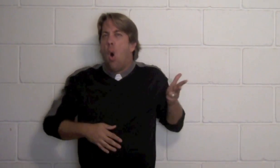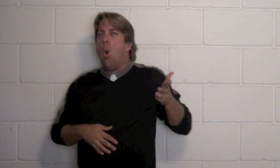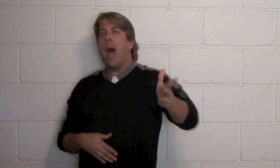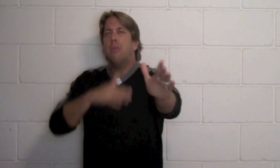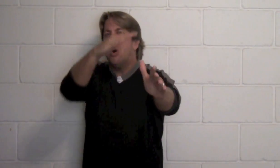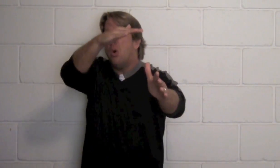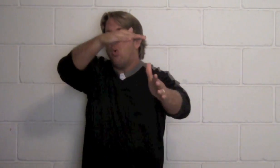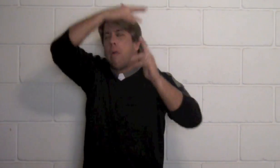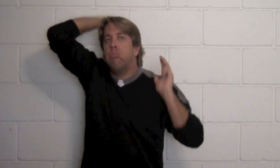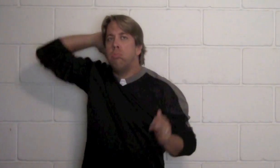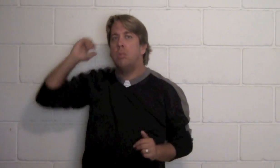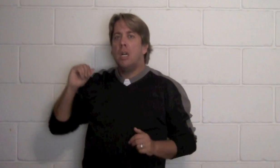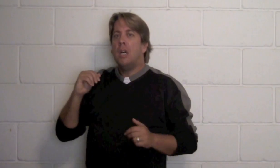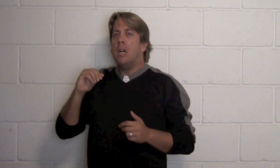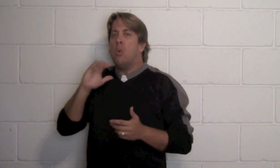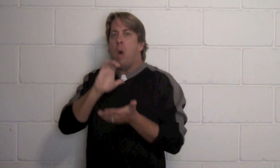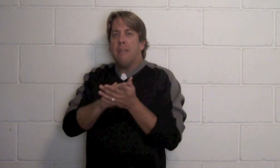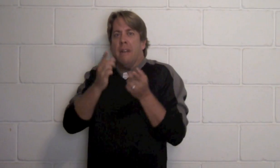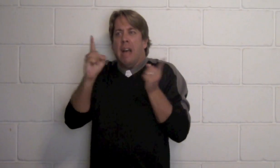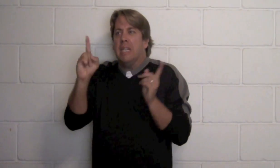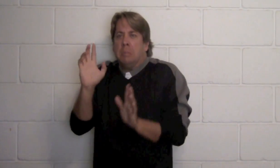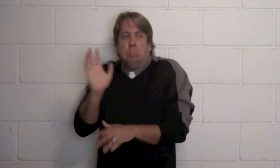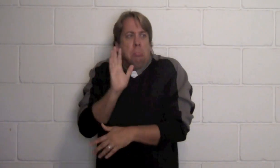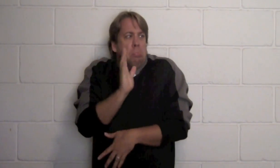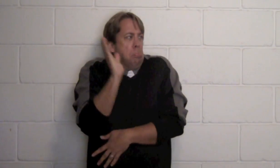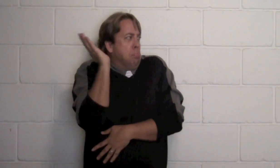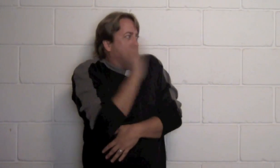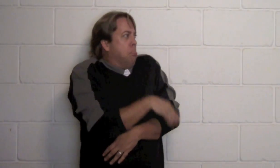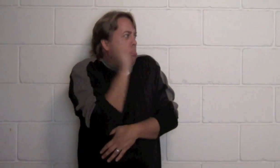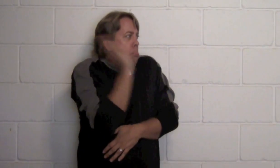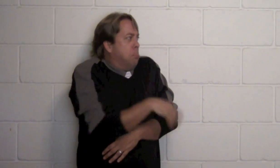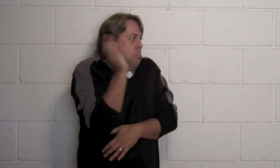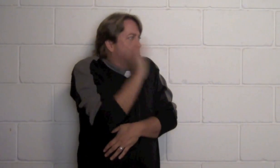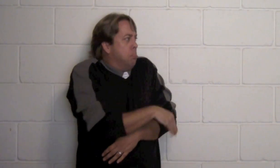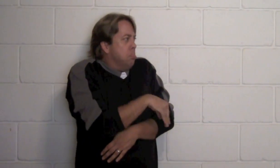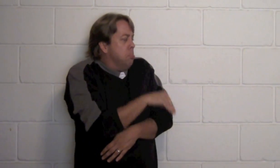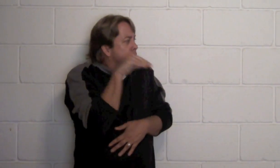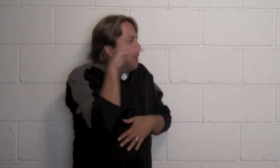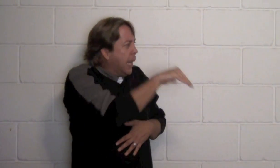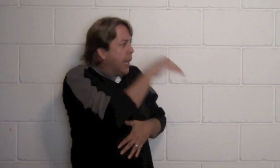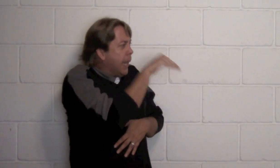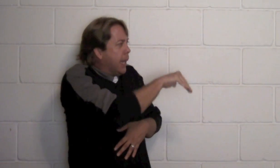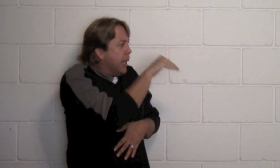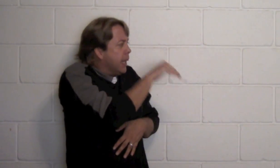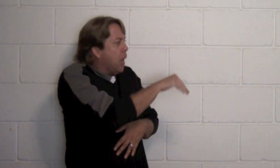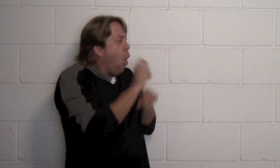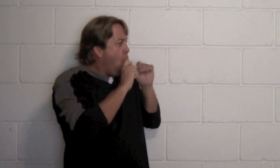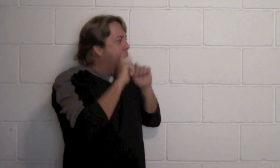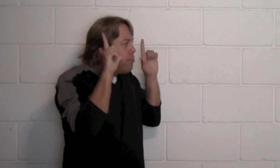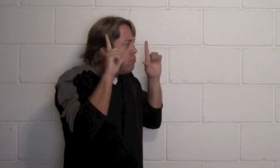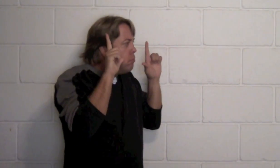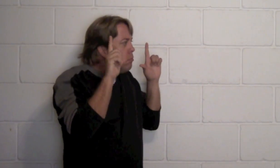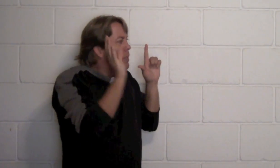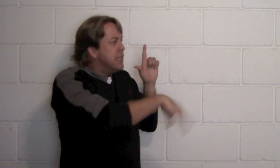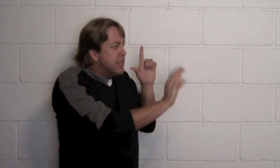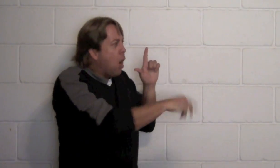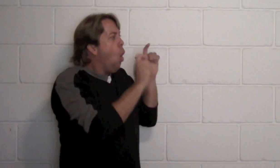and the husband barreled through it again. Finally, the wife had enough and said, "Honey, hey, wake up.